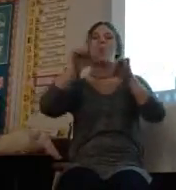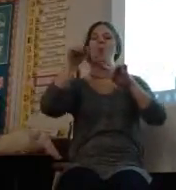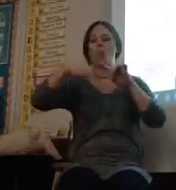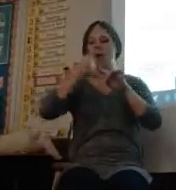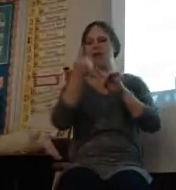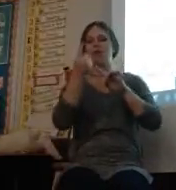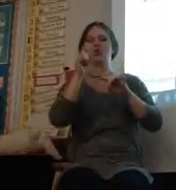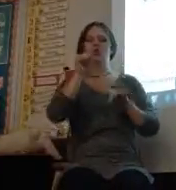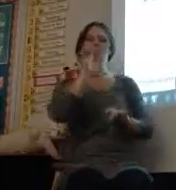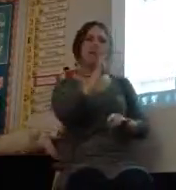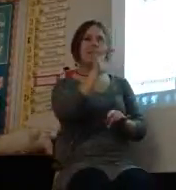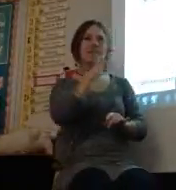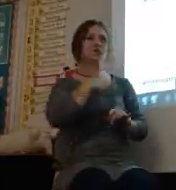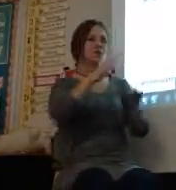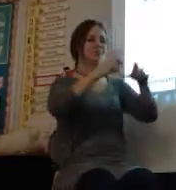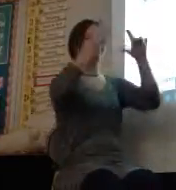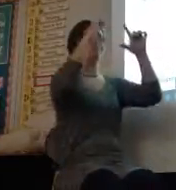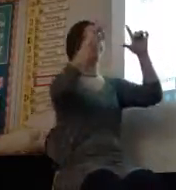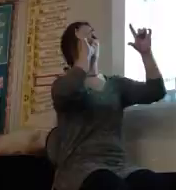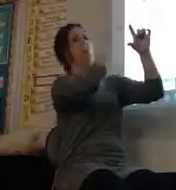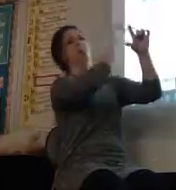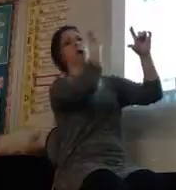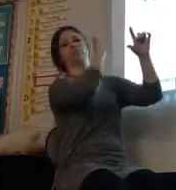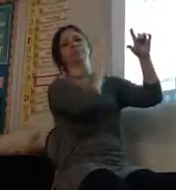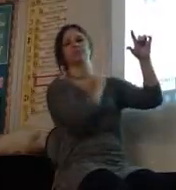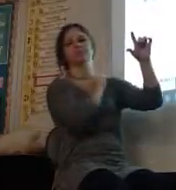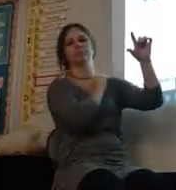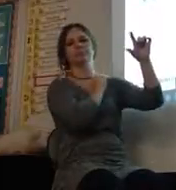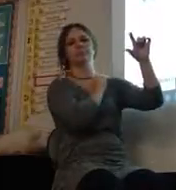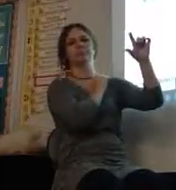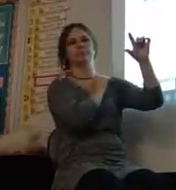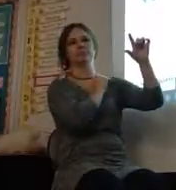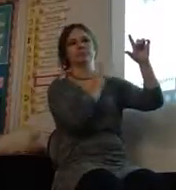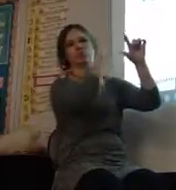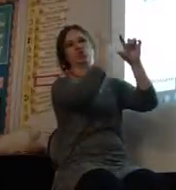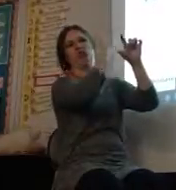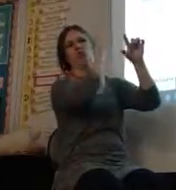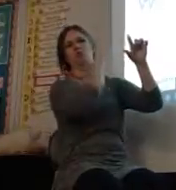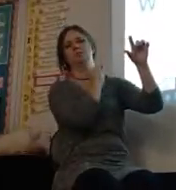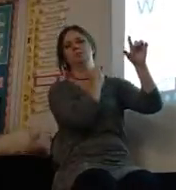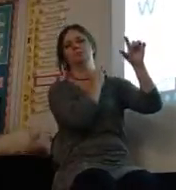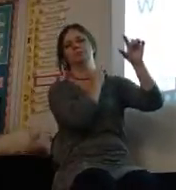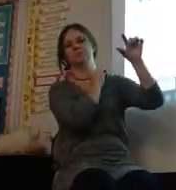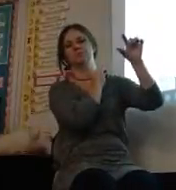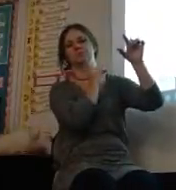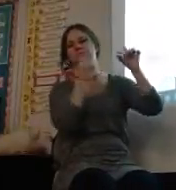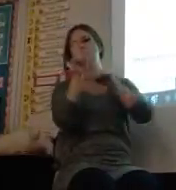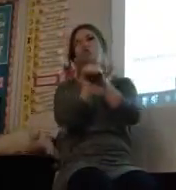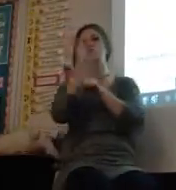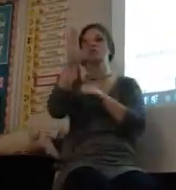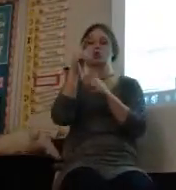in the white space. So push down, and then use your finger to kind of move it.